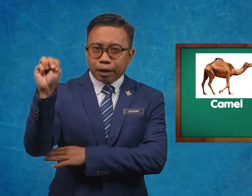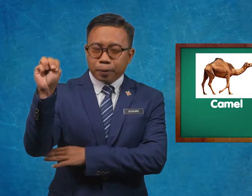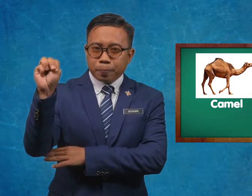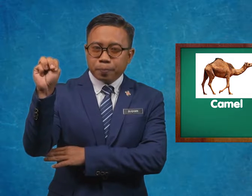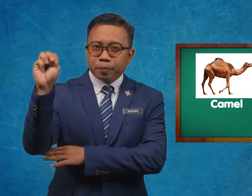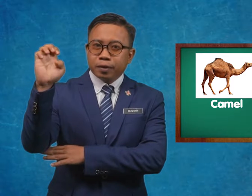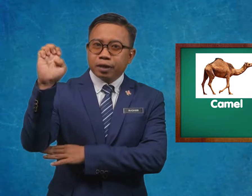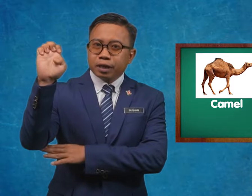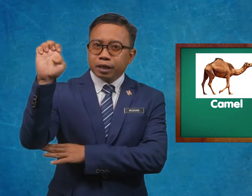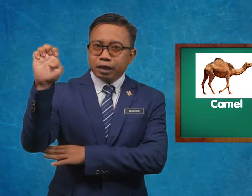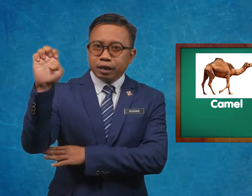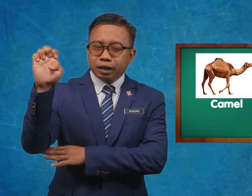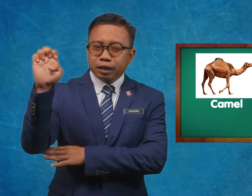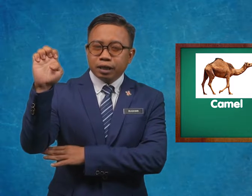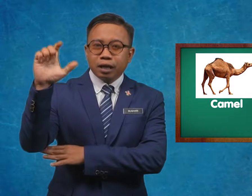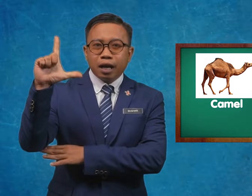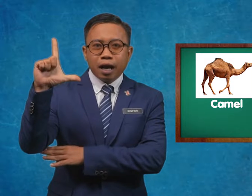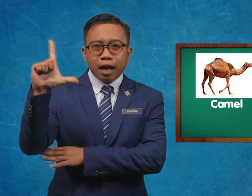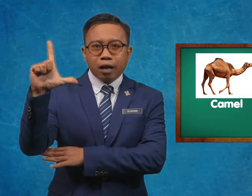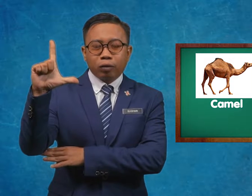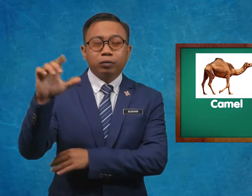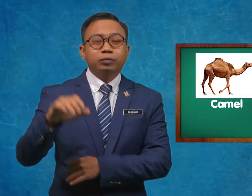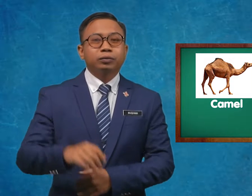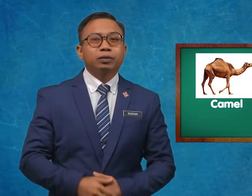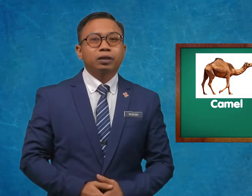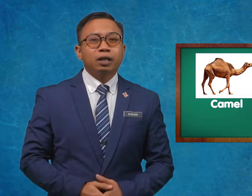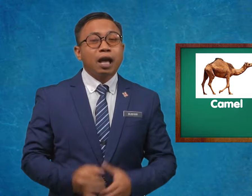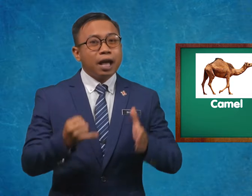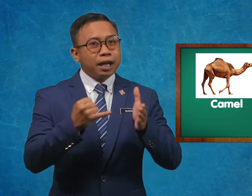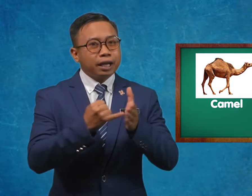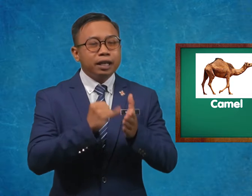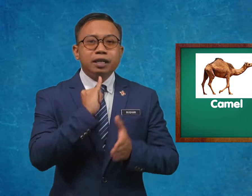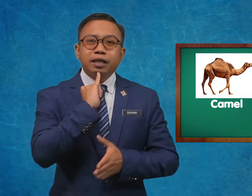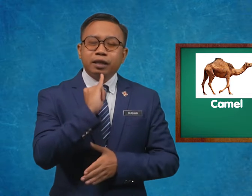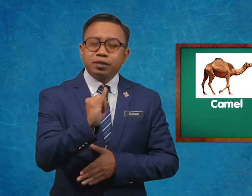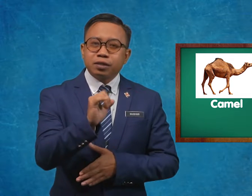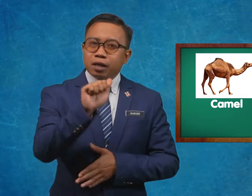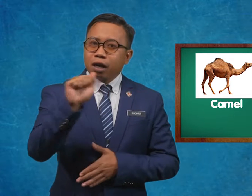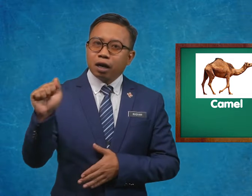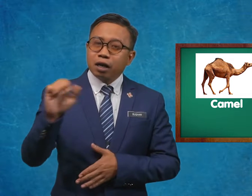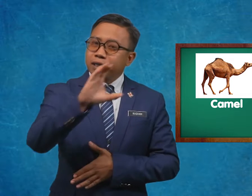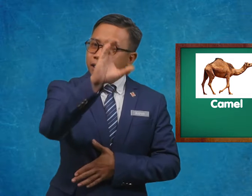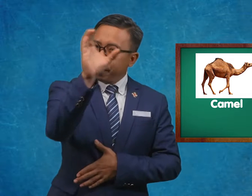M E L. It is a